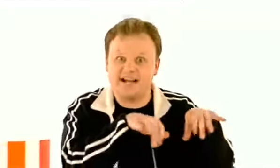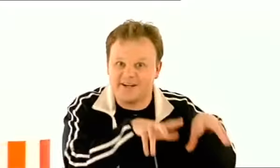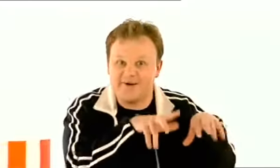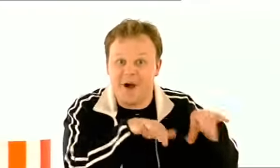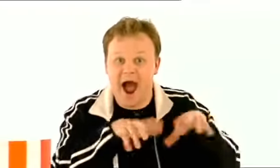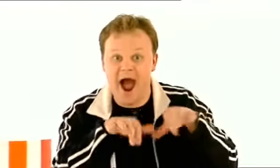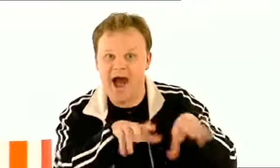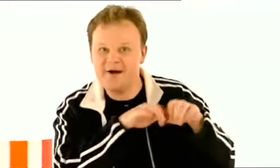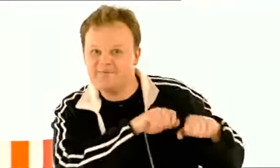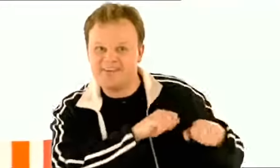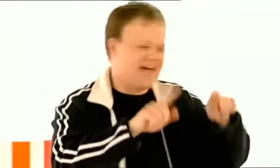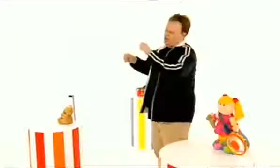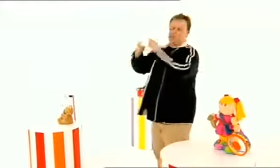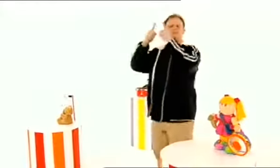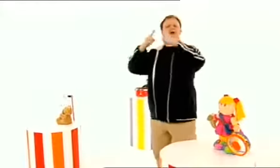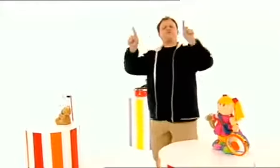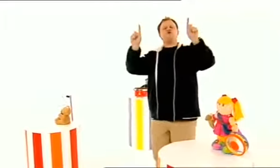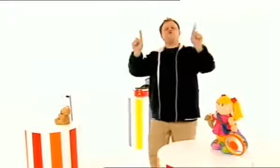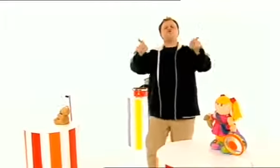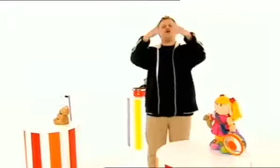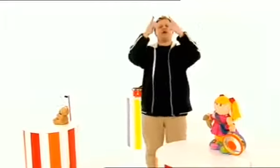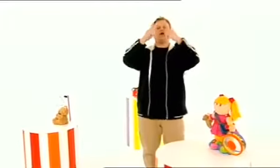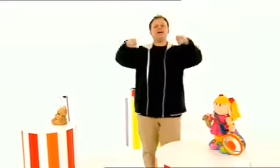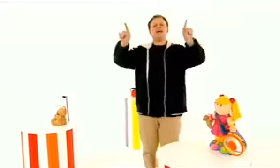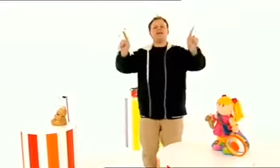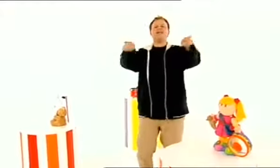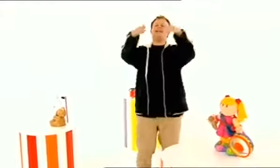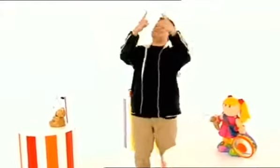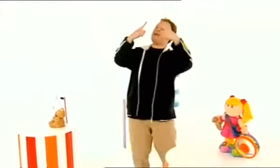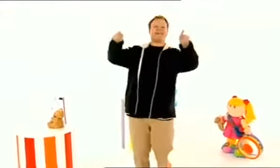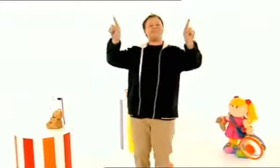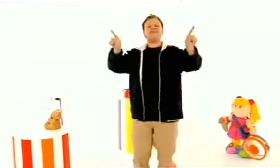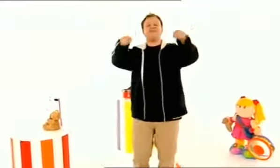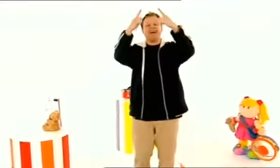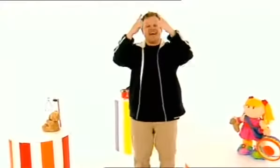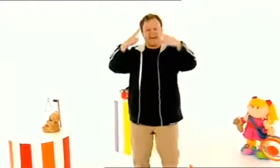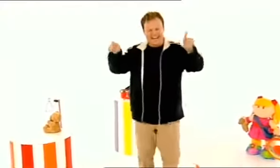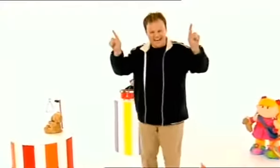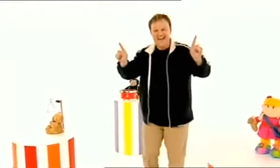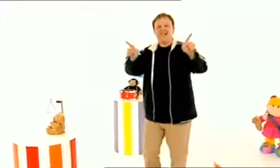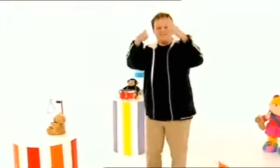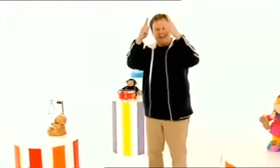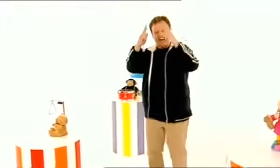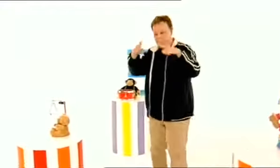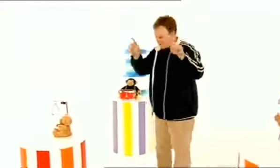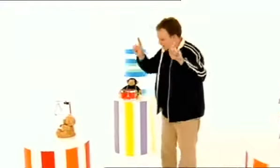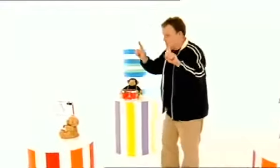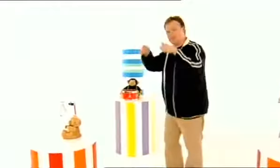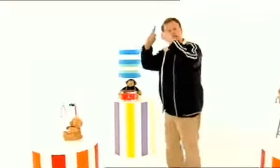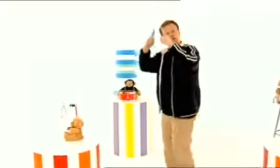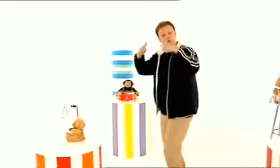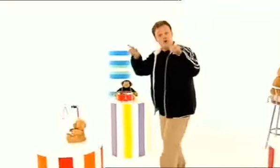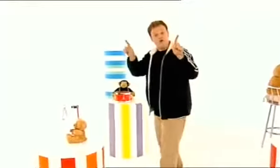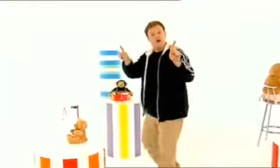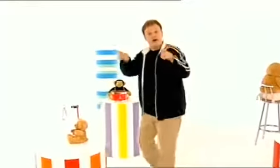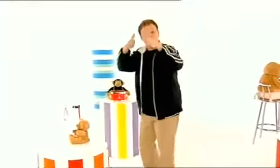daddle. Let's make music. Let's make music. Pick up anything you want. Let's